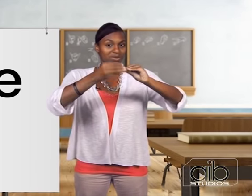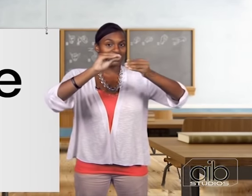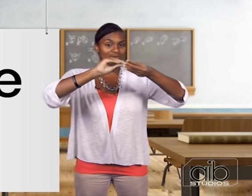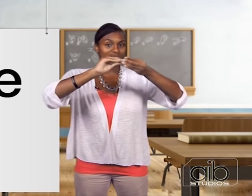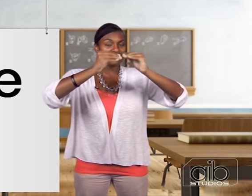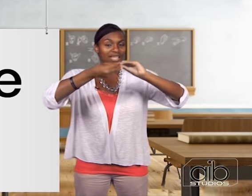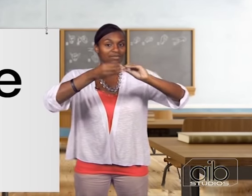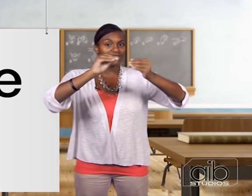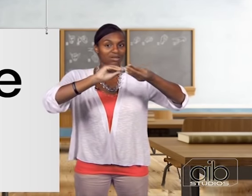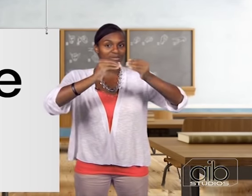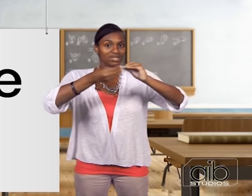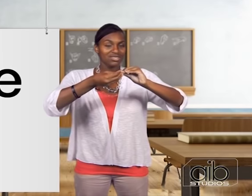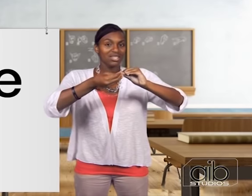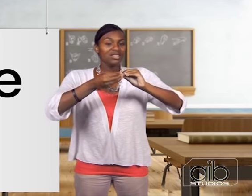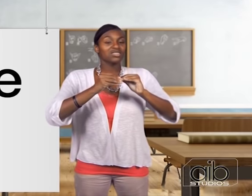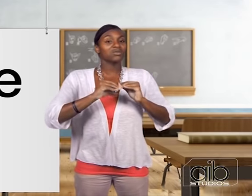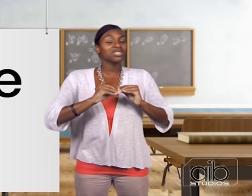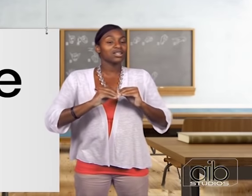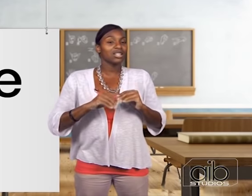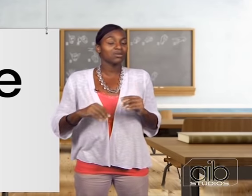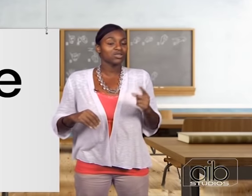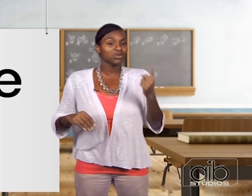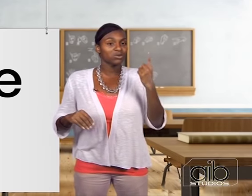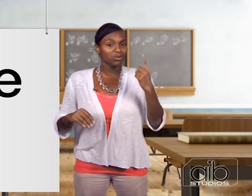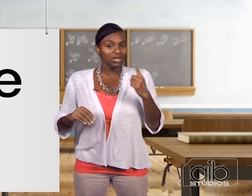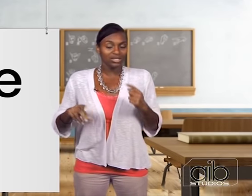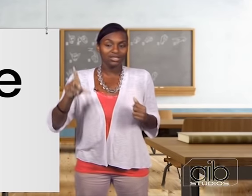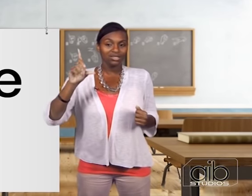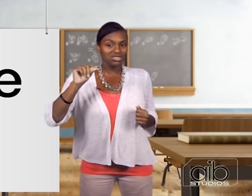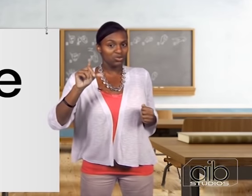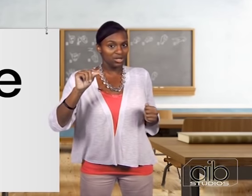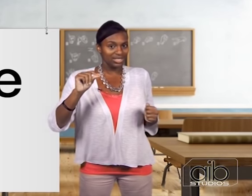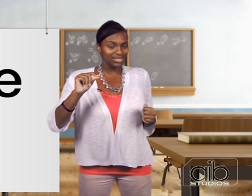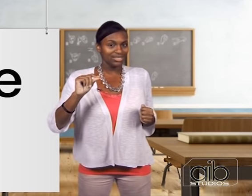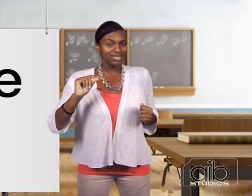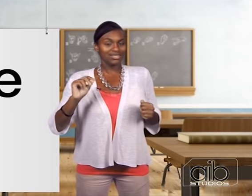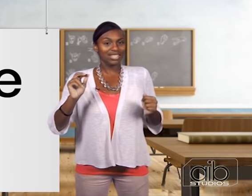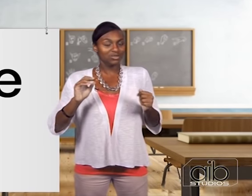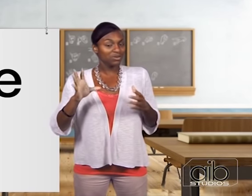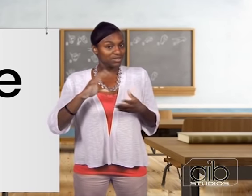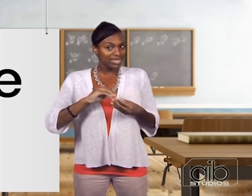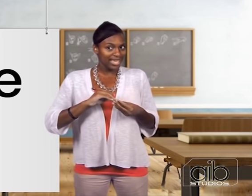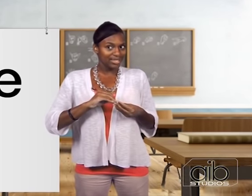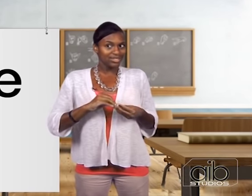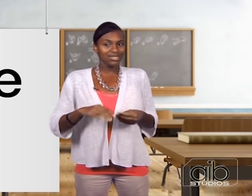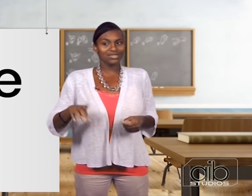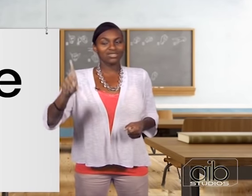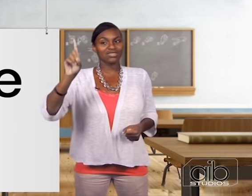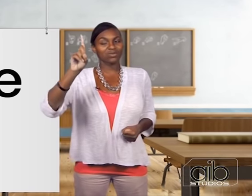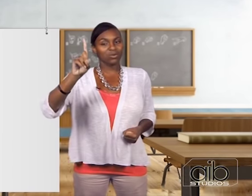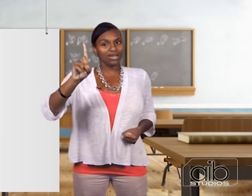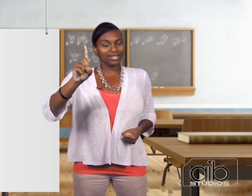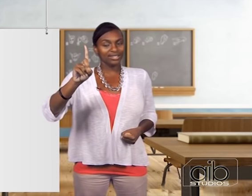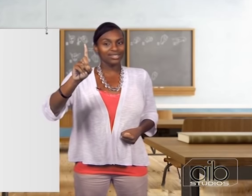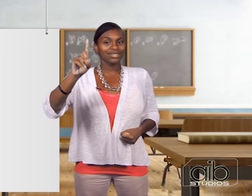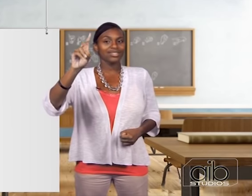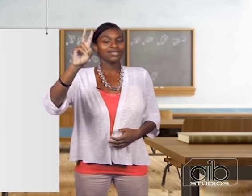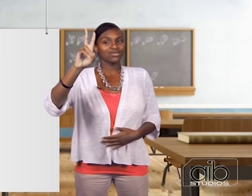was the sign for numbers. So we did our numbers from 1 to 20. So let's review that. So this is 1,